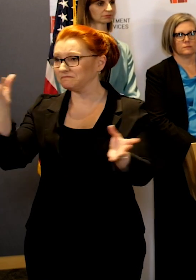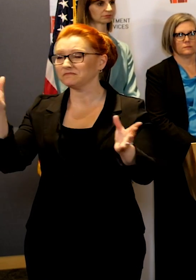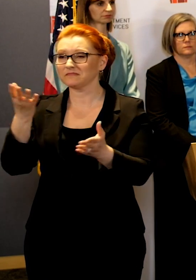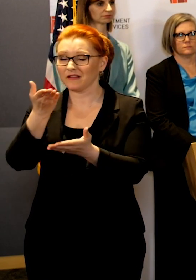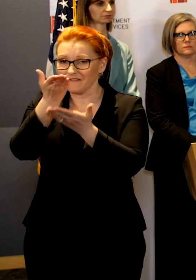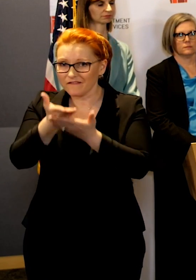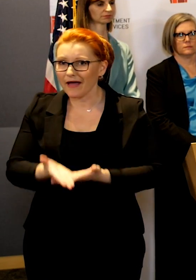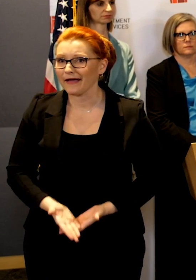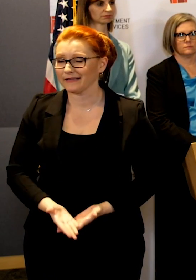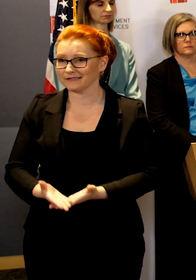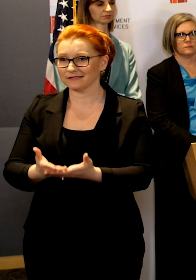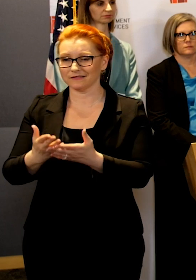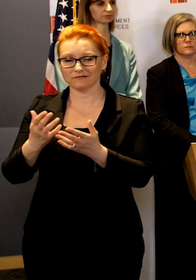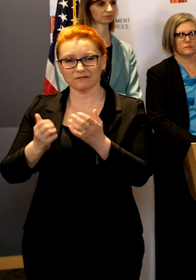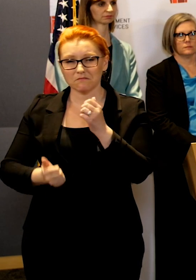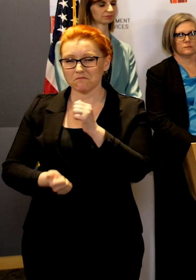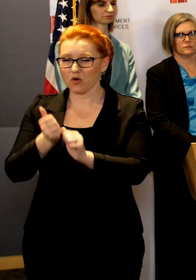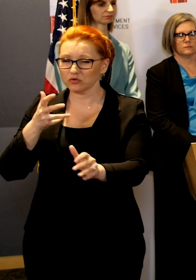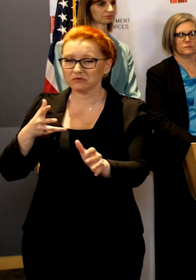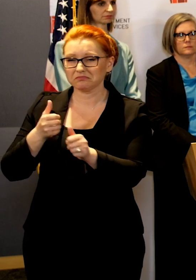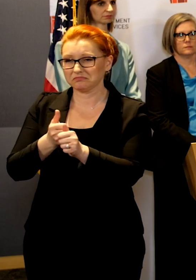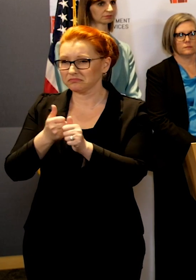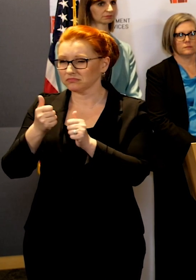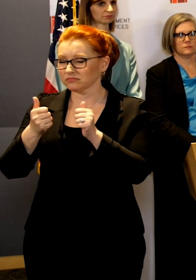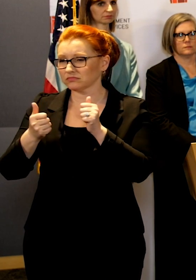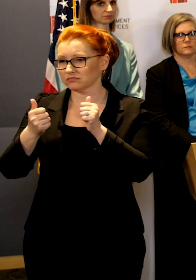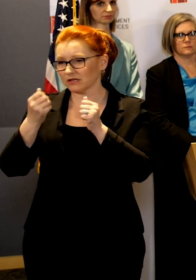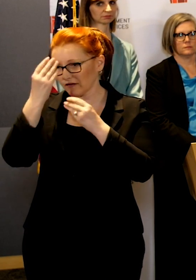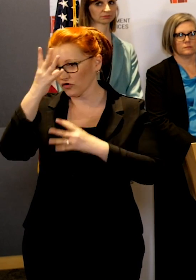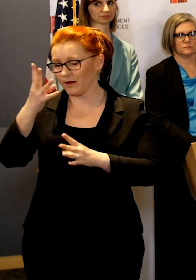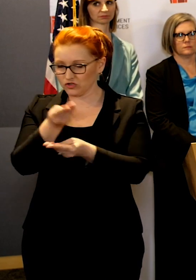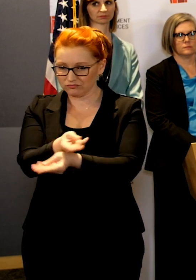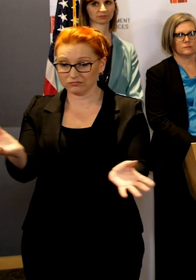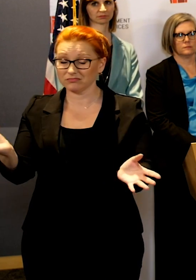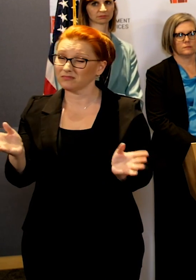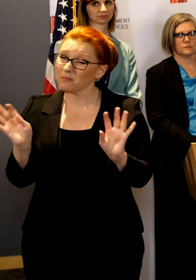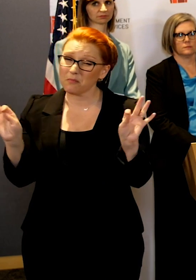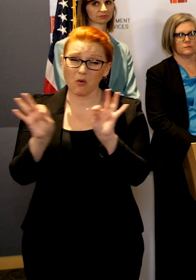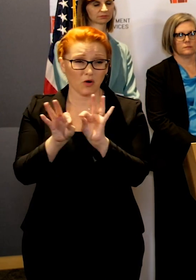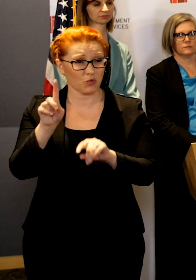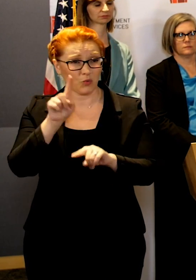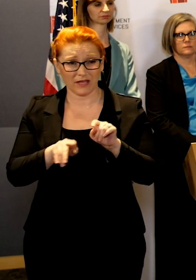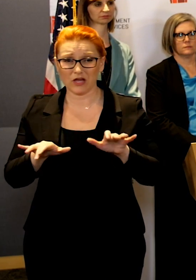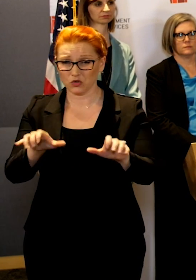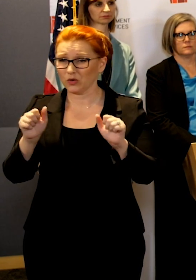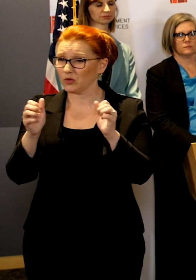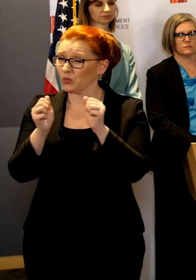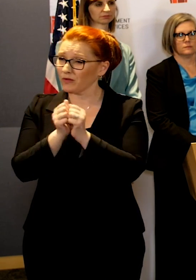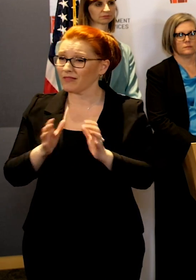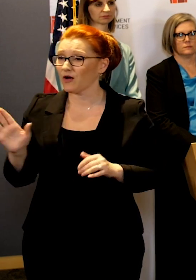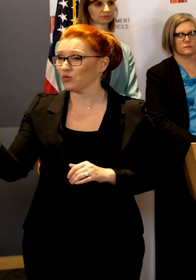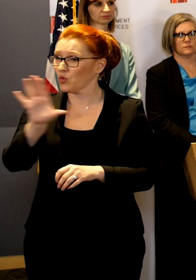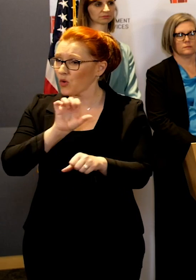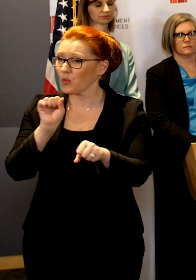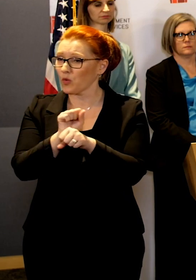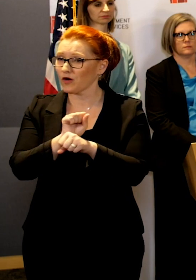latest information to the public. It's really important, and we couldn't do it without your work and professionalism.